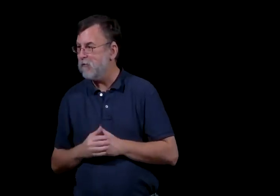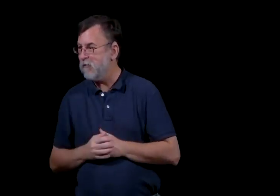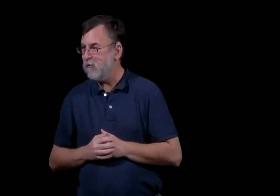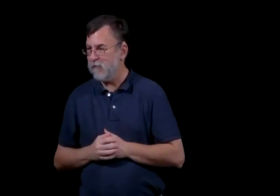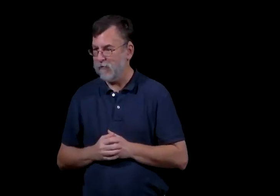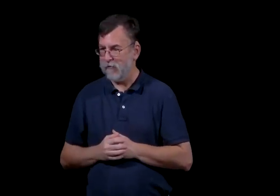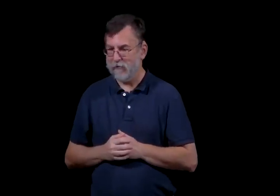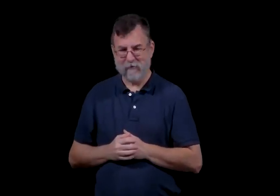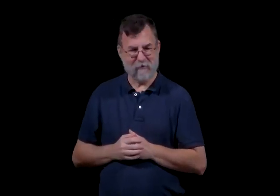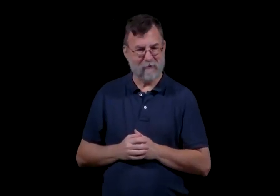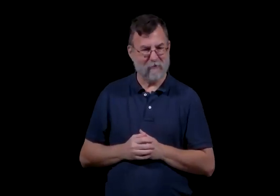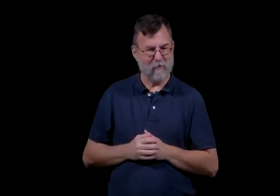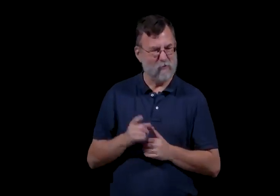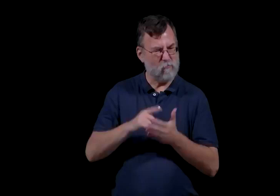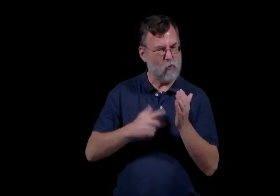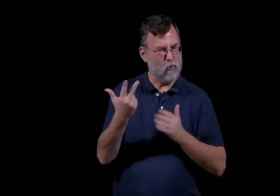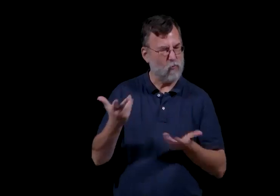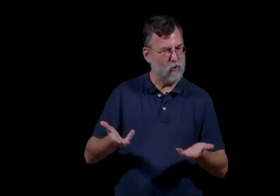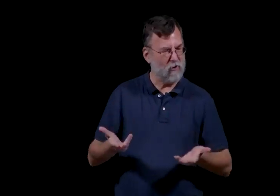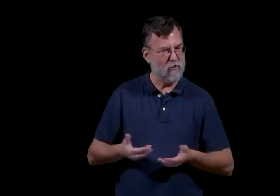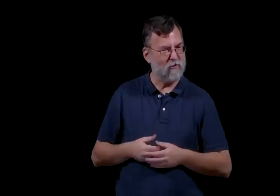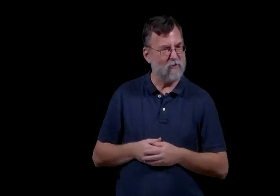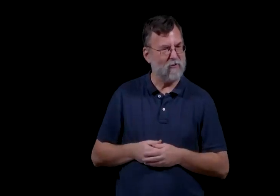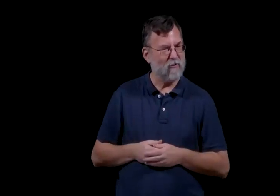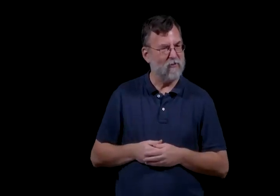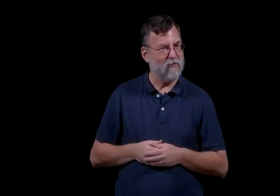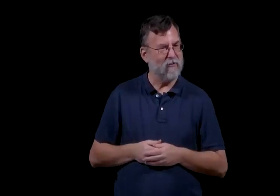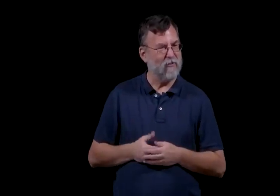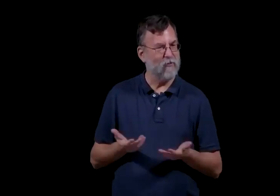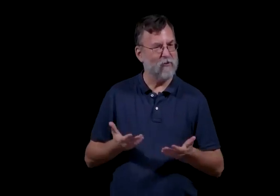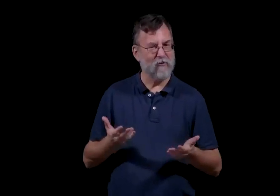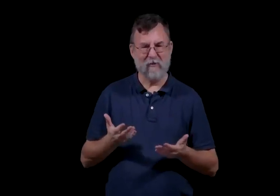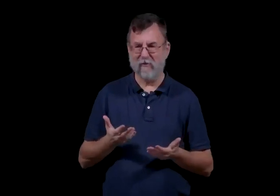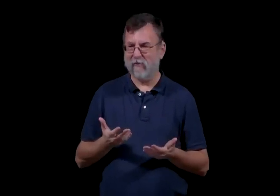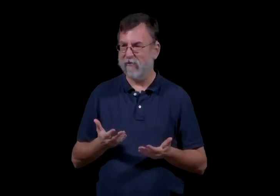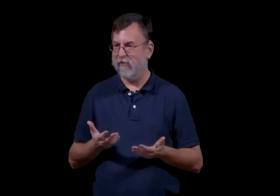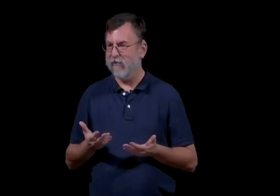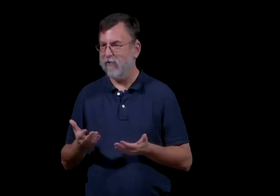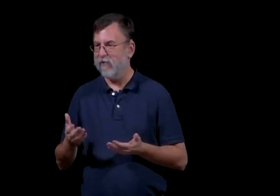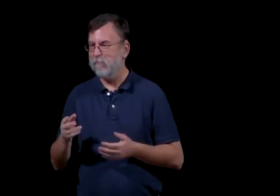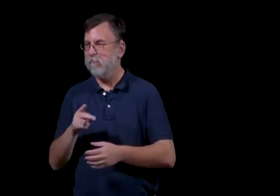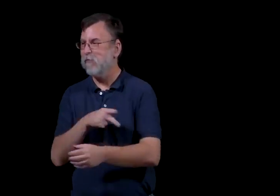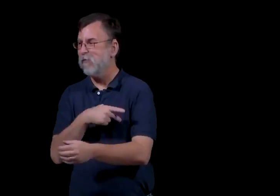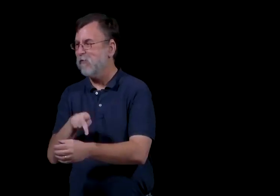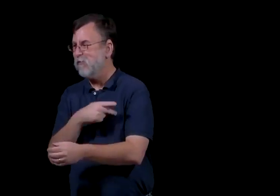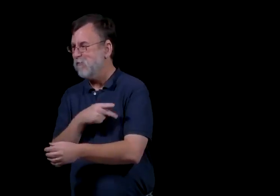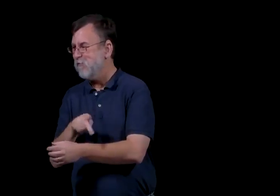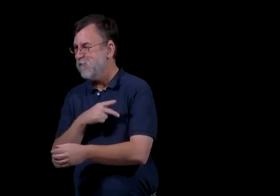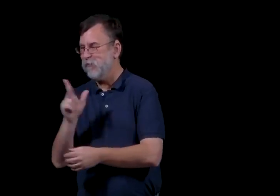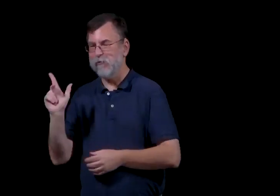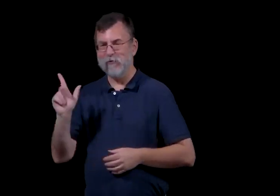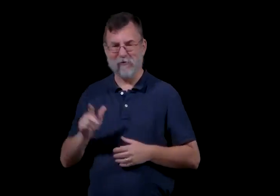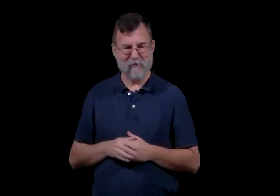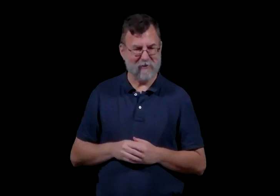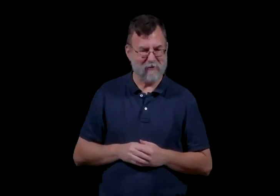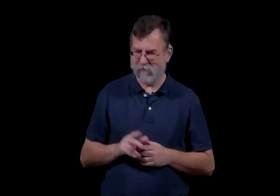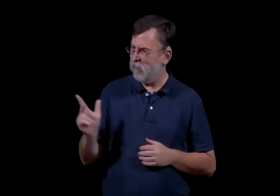Now this is going to be part three of the 23rd Psalm. What do you think it's going to be about? It's the